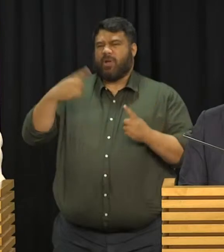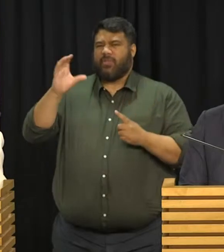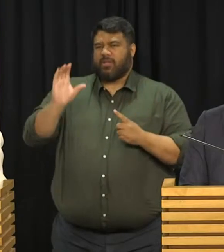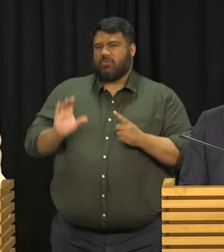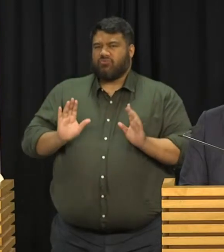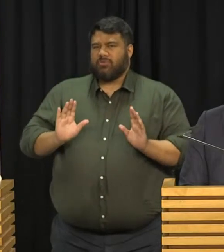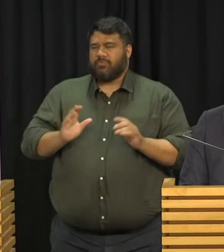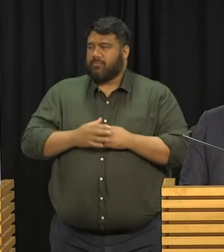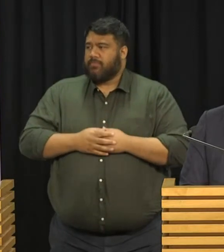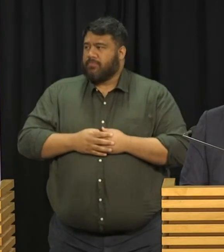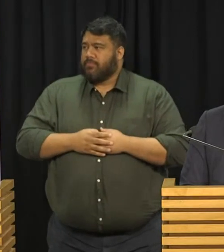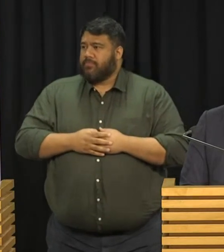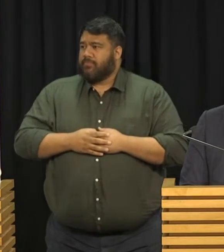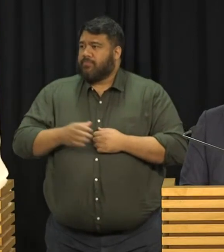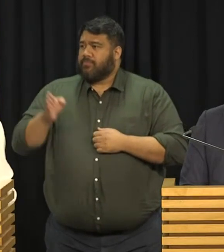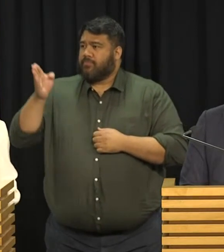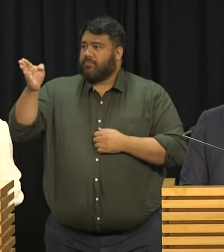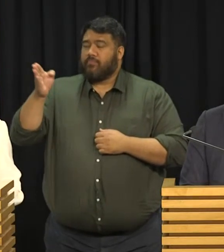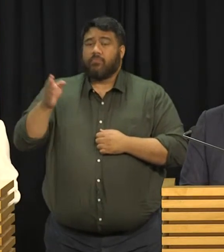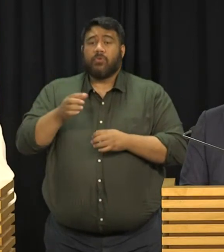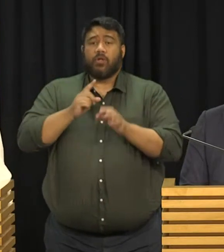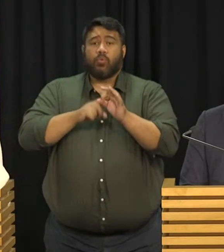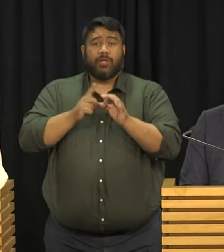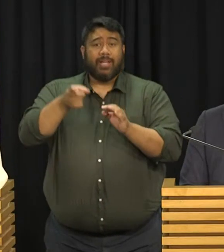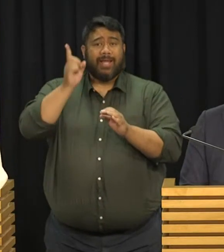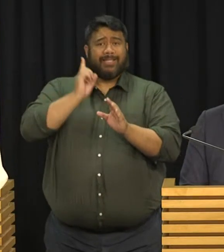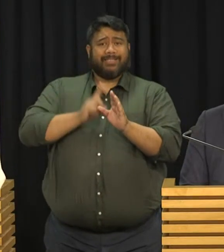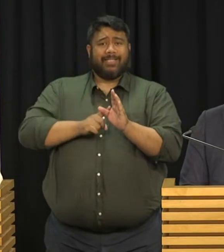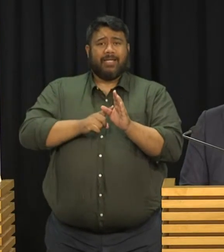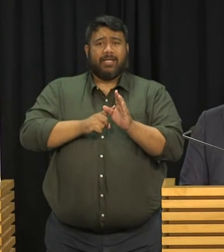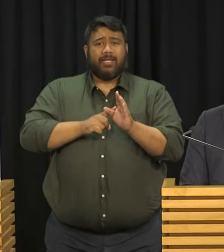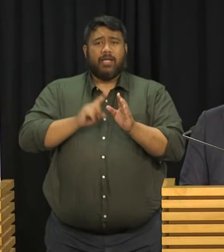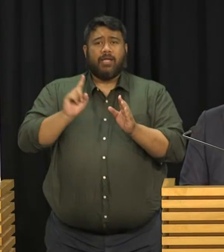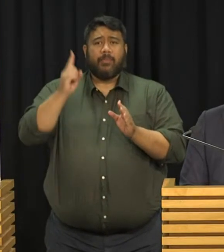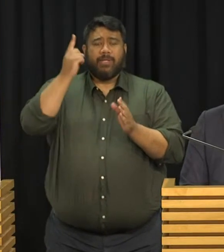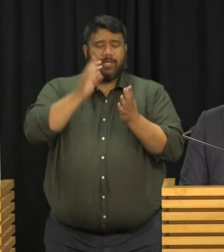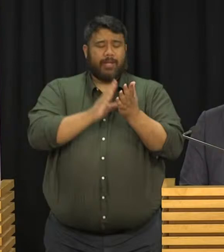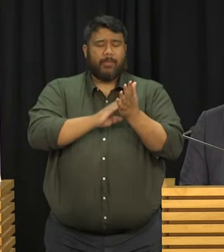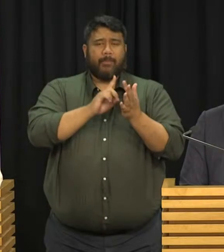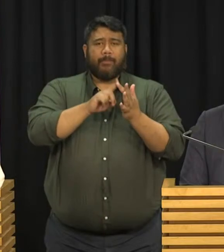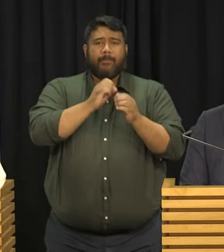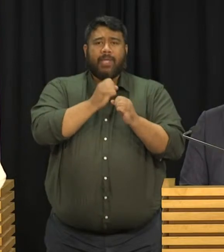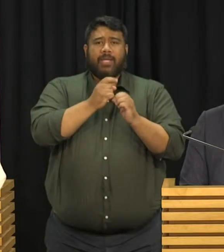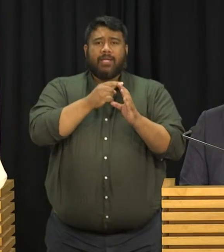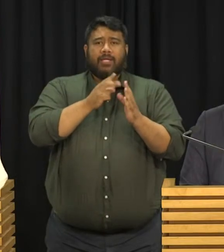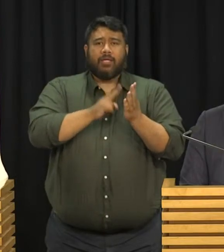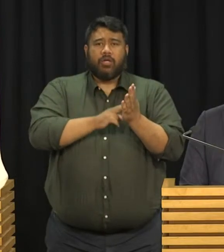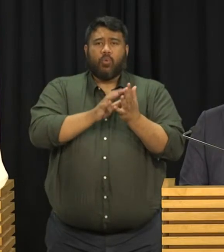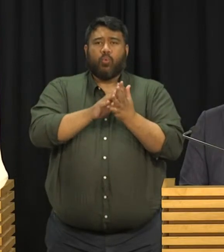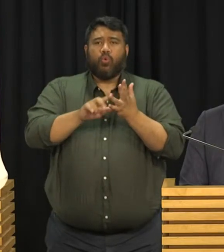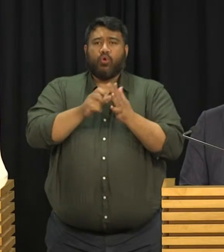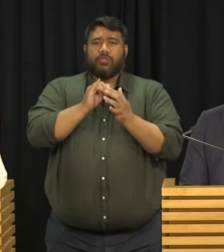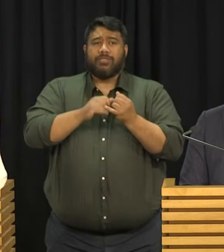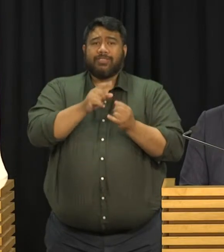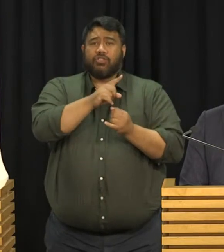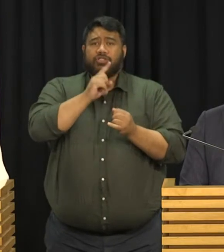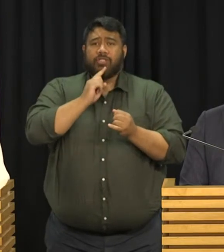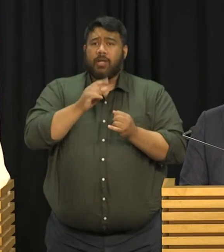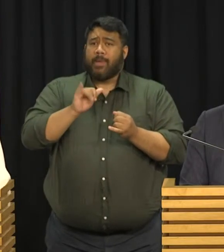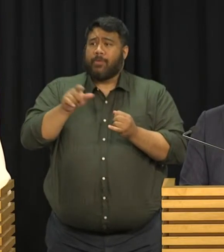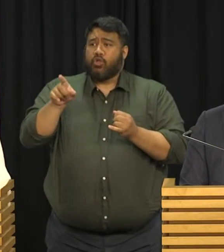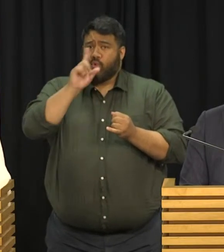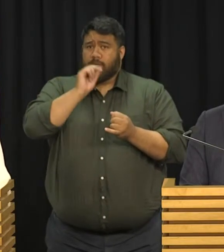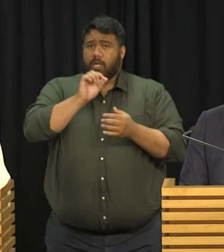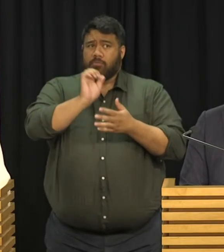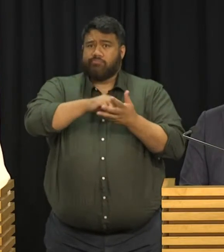say to you. Last year, Megan Wood said you had an option on 5 million Johnson & Johnson single-dose